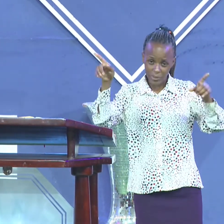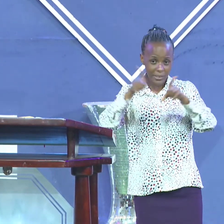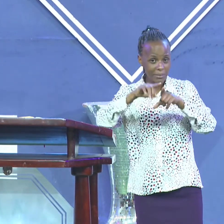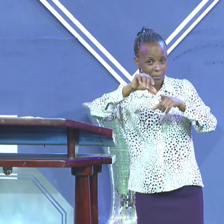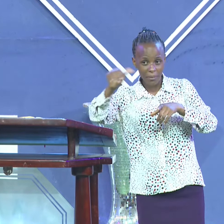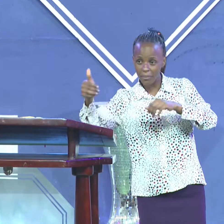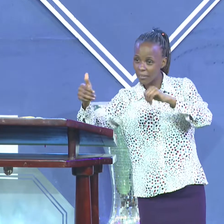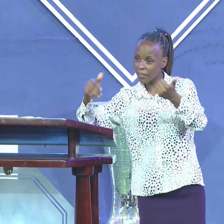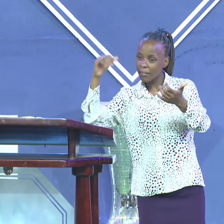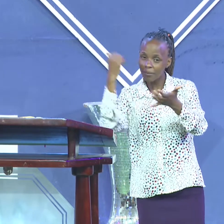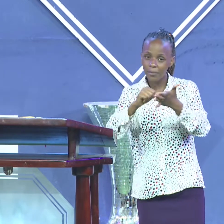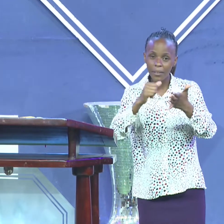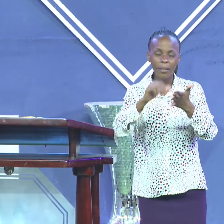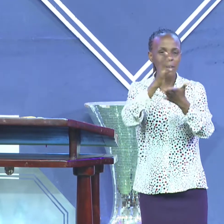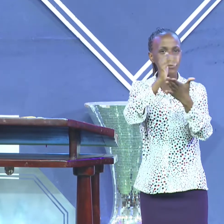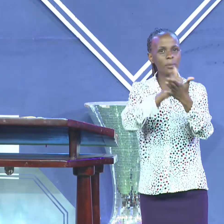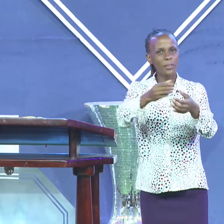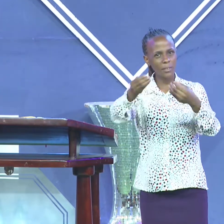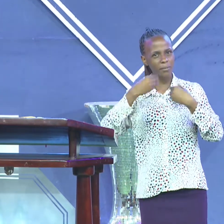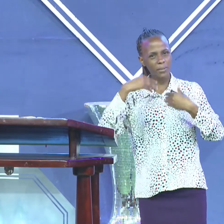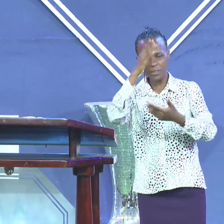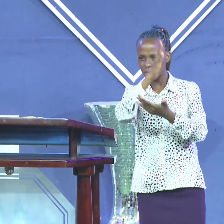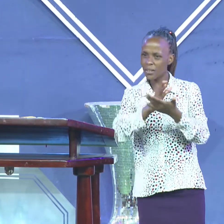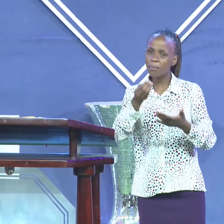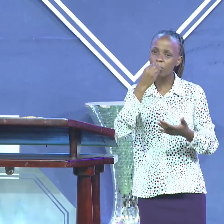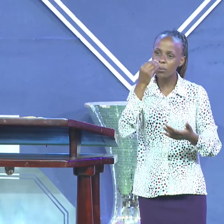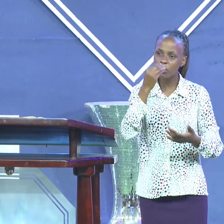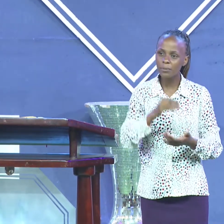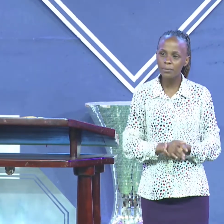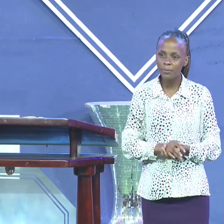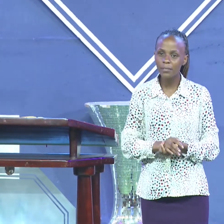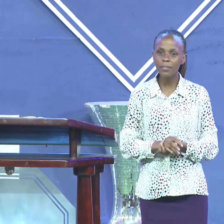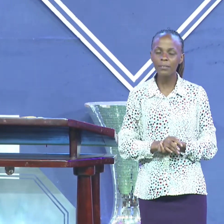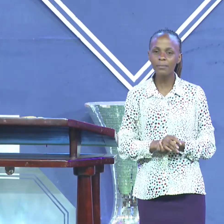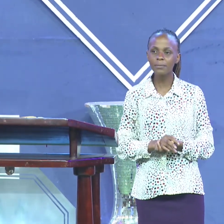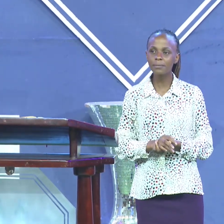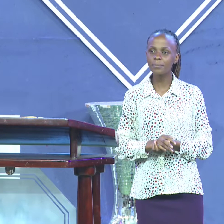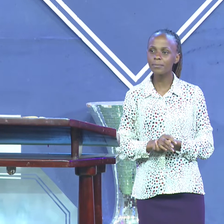Hearken to the other problems. Because they would give me part of their food to eat.